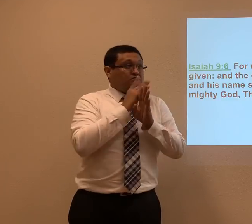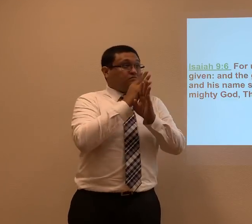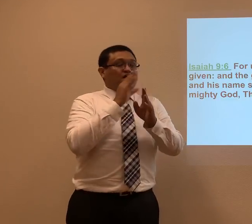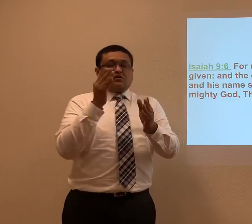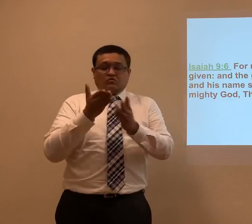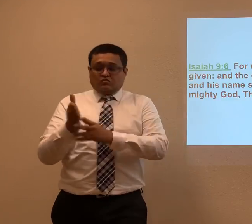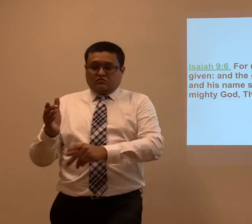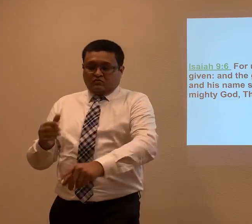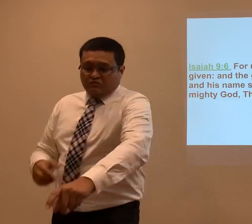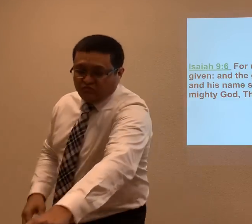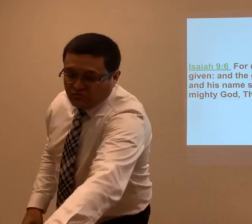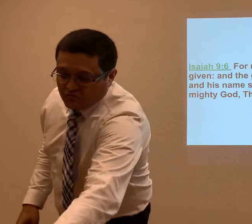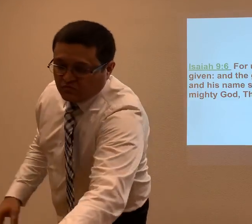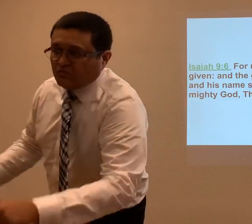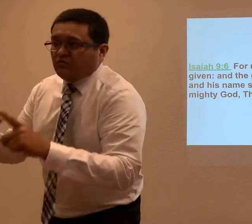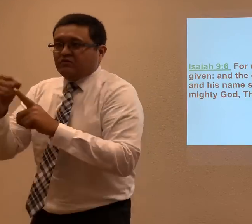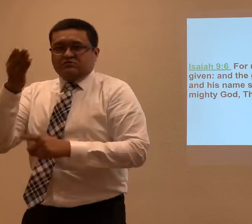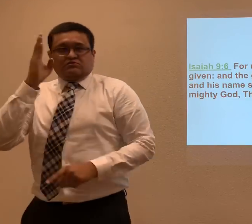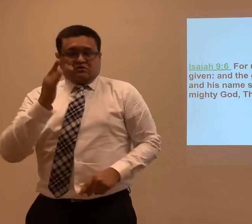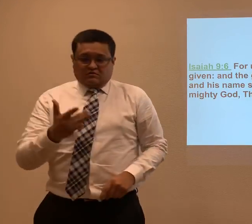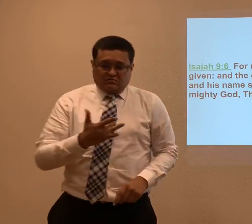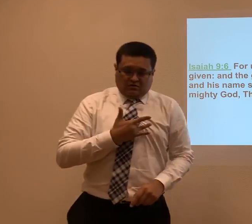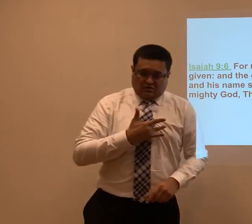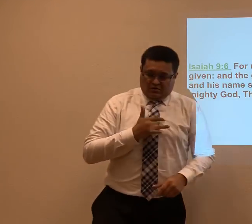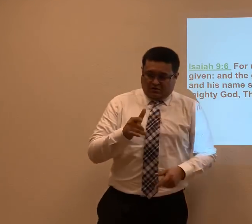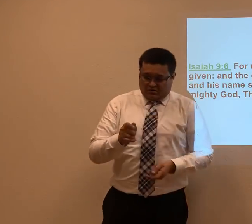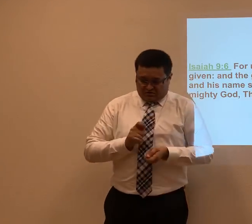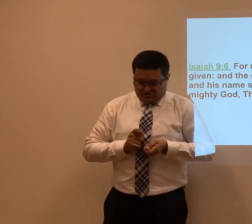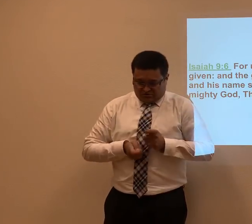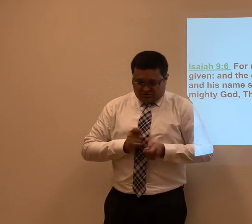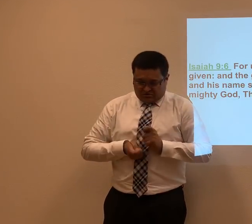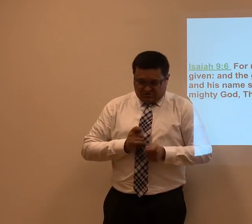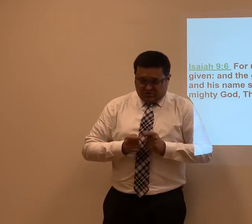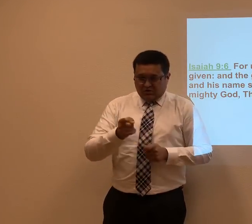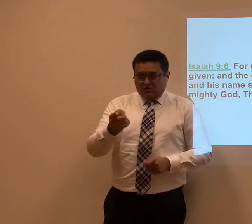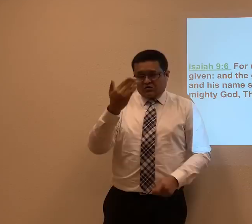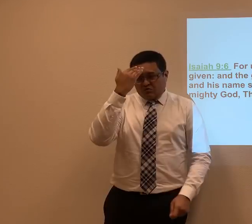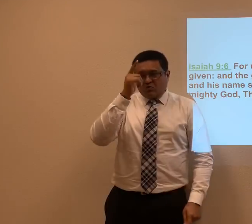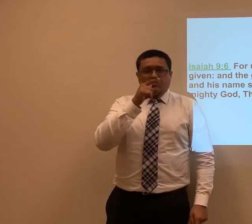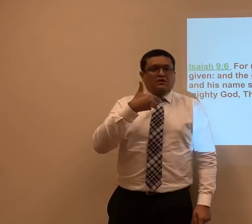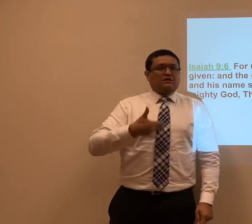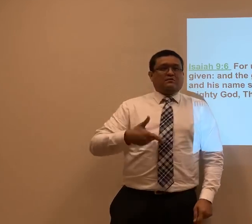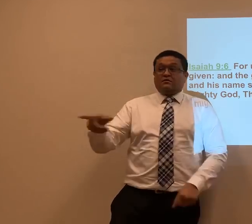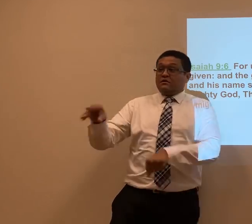counselor. And when you get that Holy Ghost, and God touches you, and he changes your life,